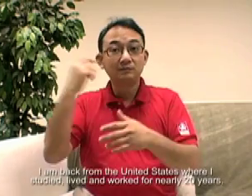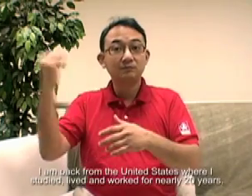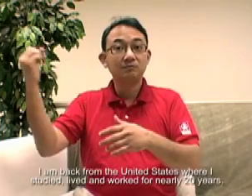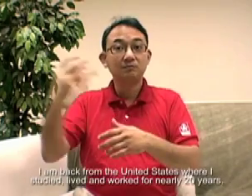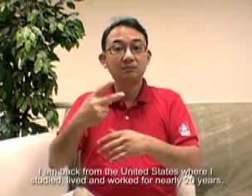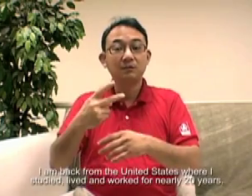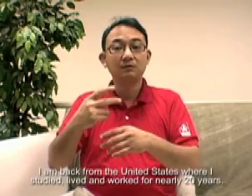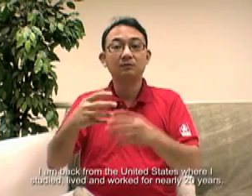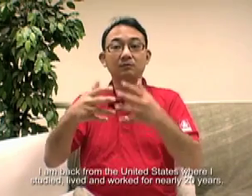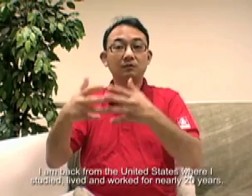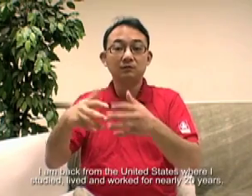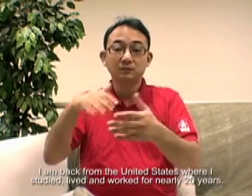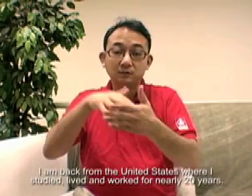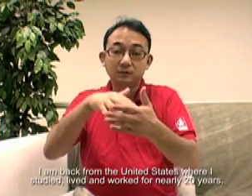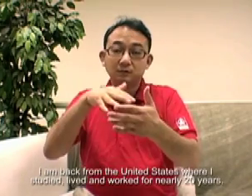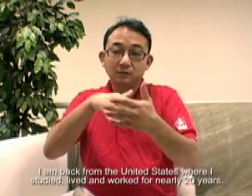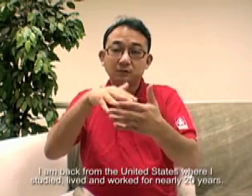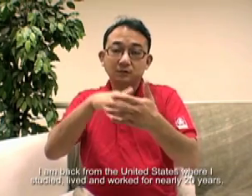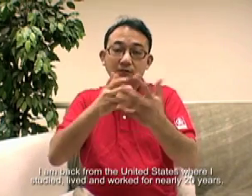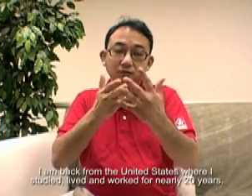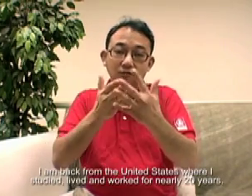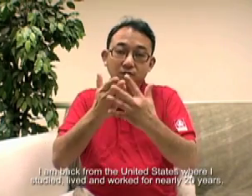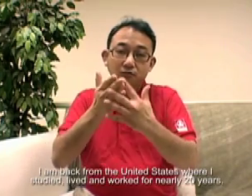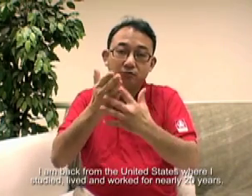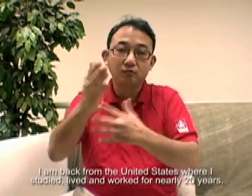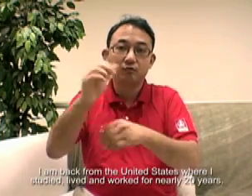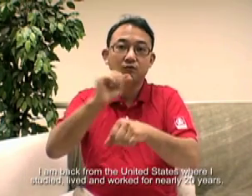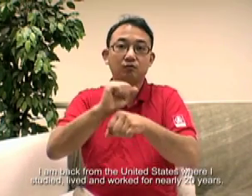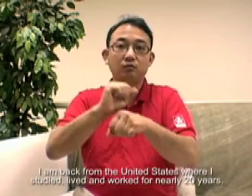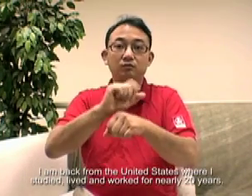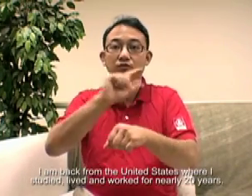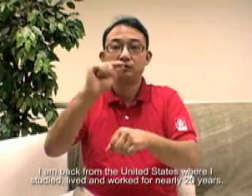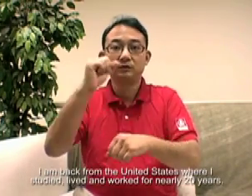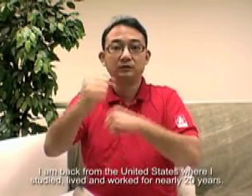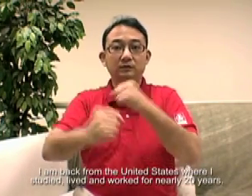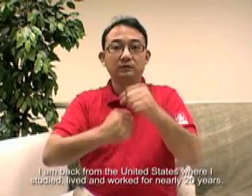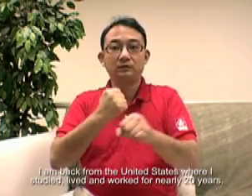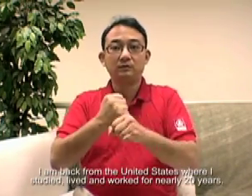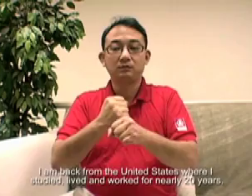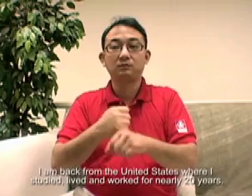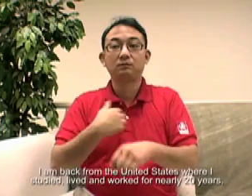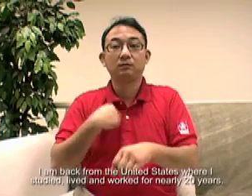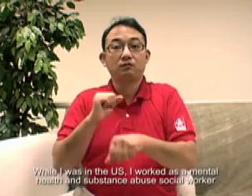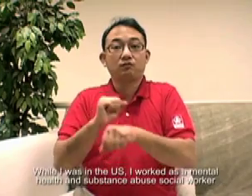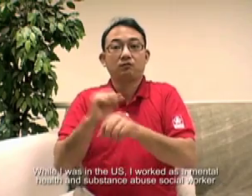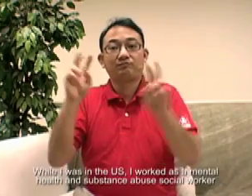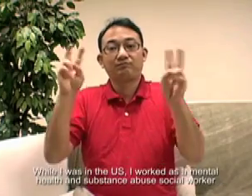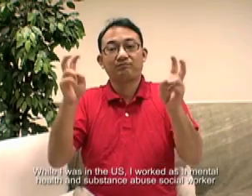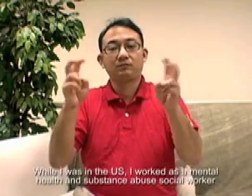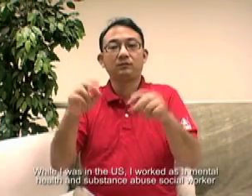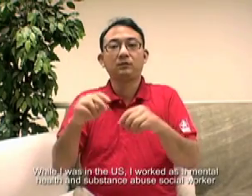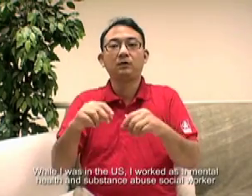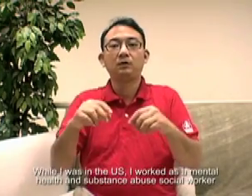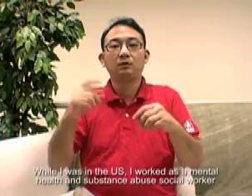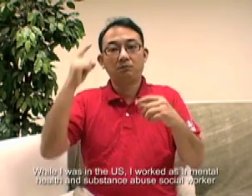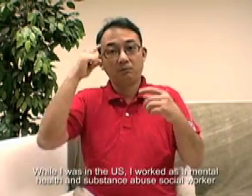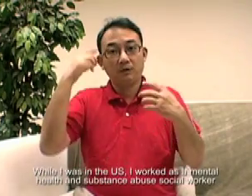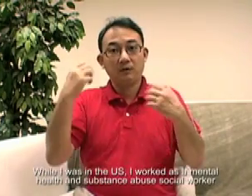I am back from the United States where I studied, lived, and worked for nearly 20 years. While I was in the US, I worked